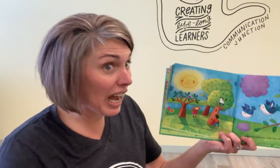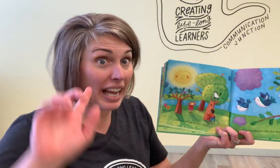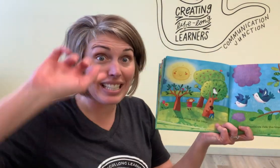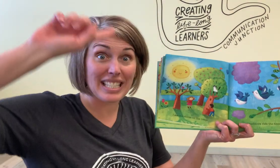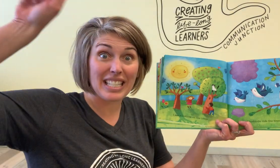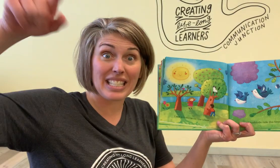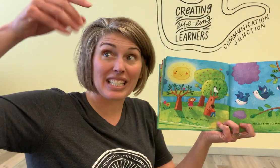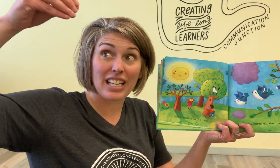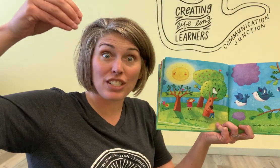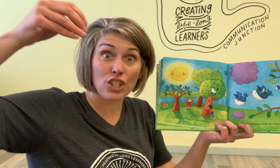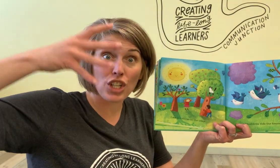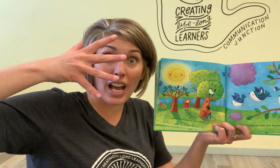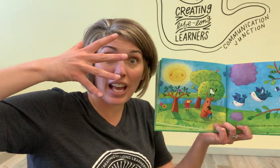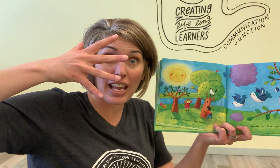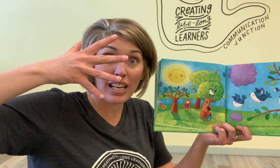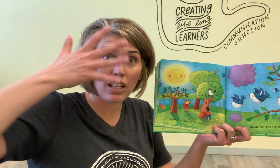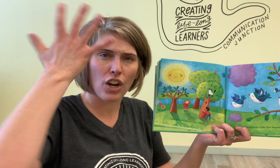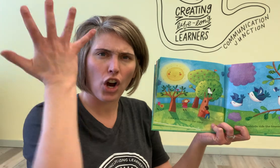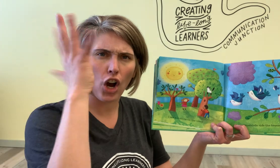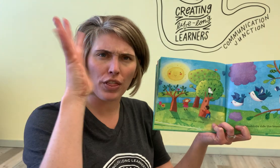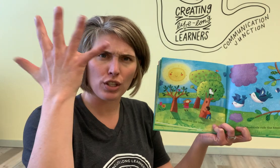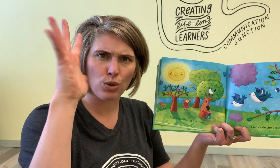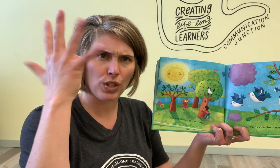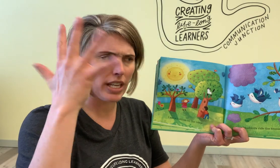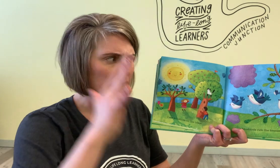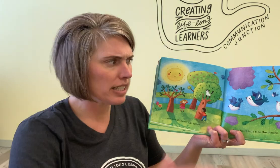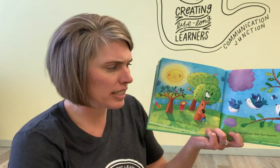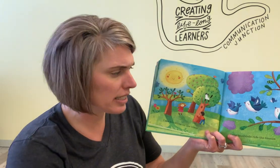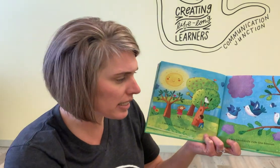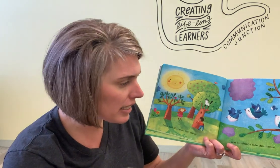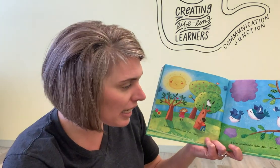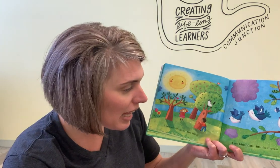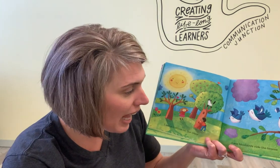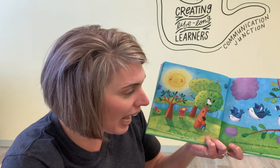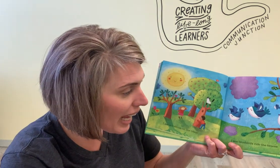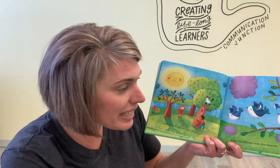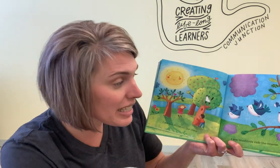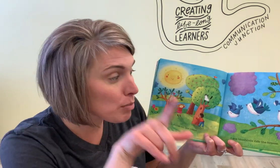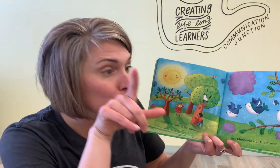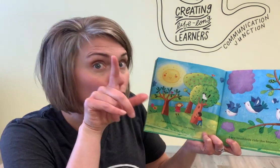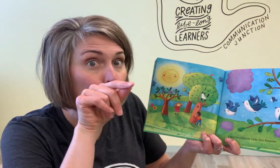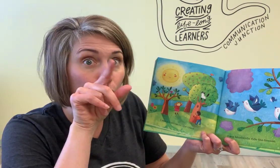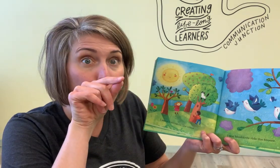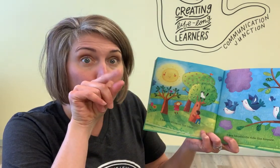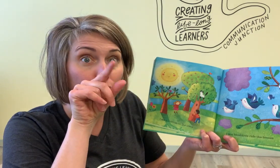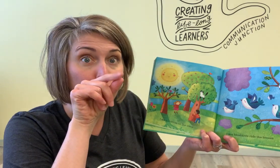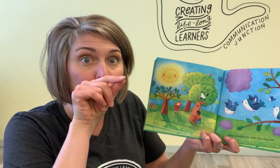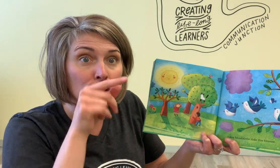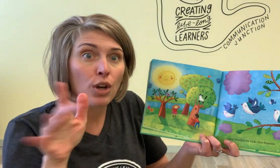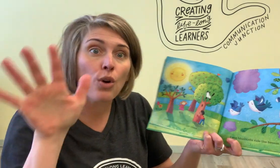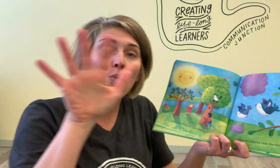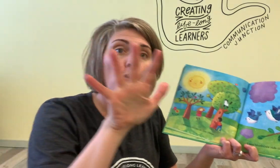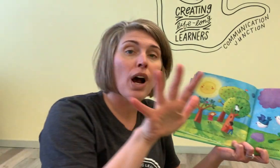I see sunshine on the trees. I see bluebirds